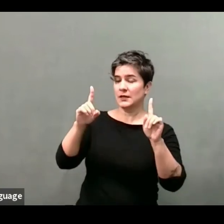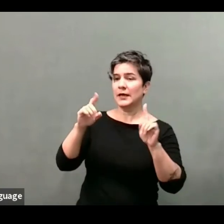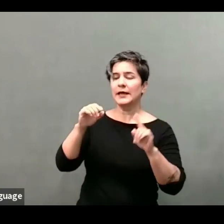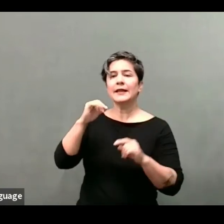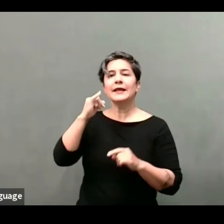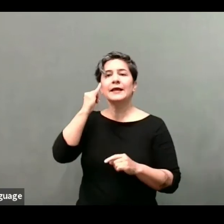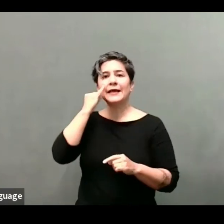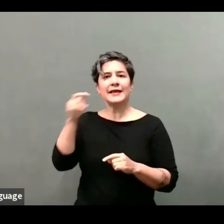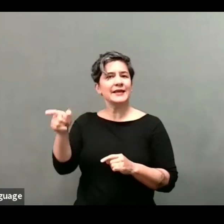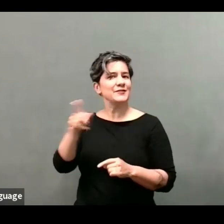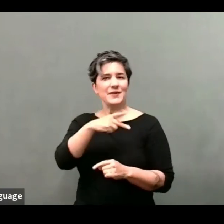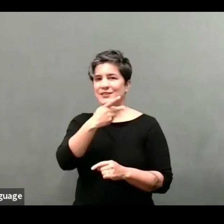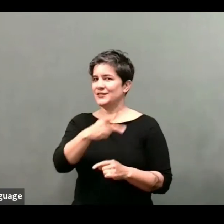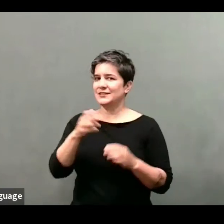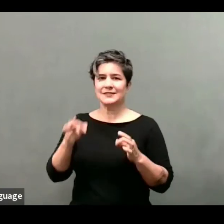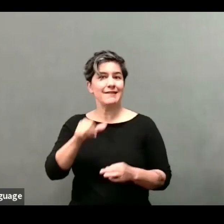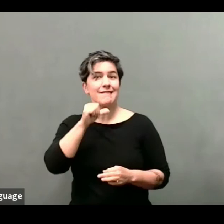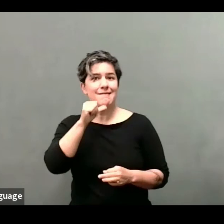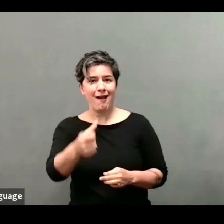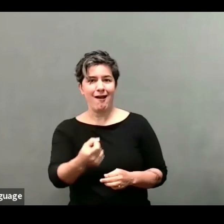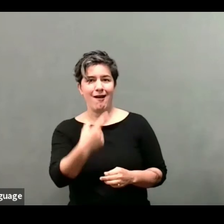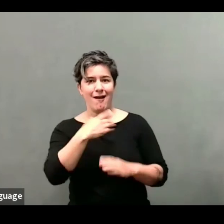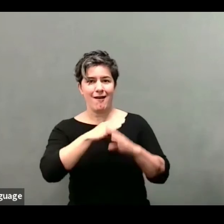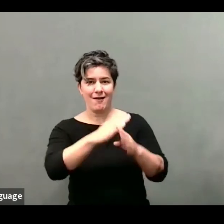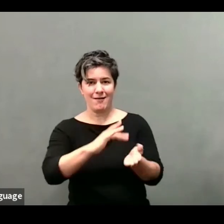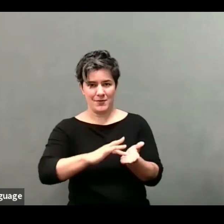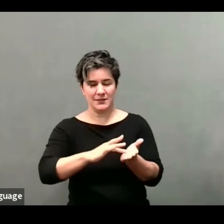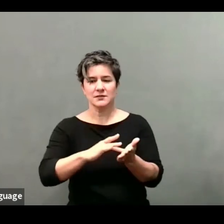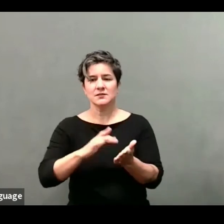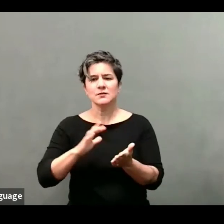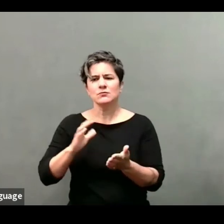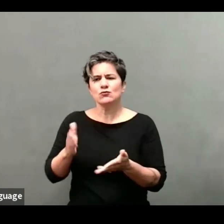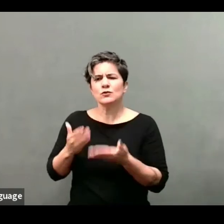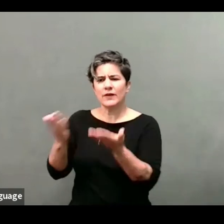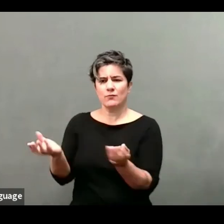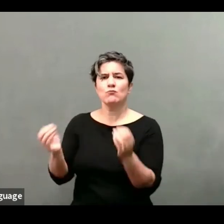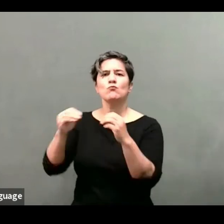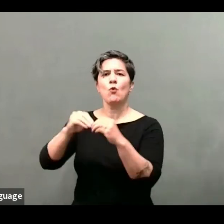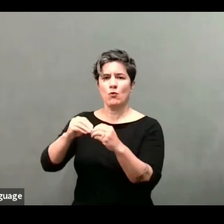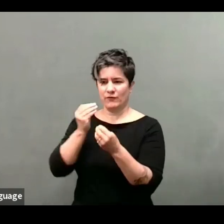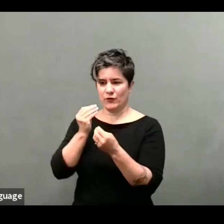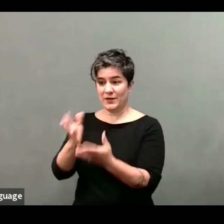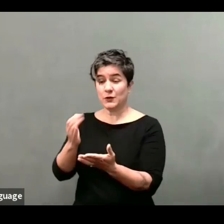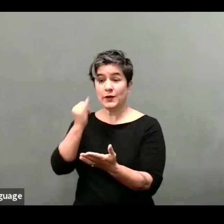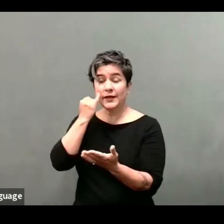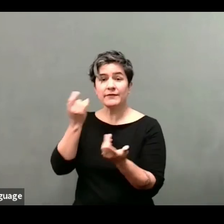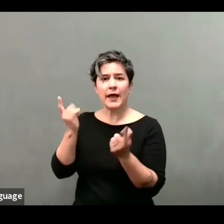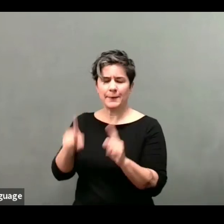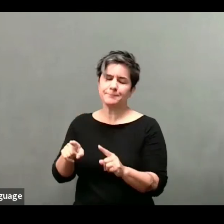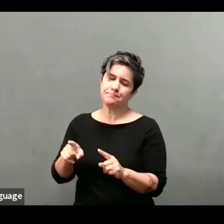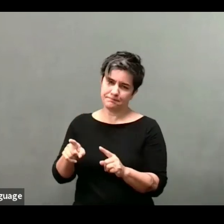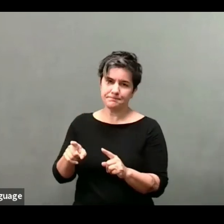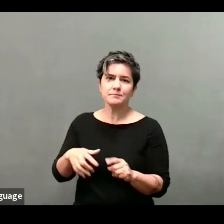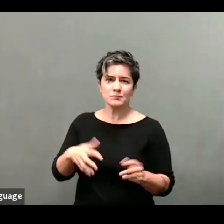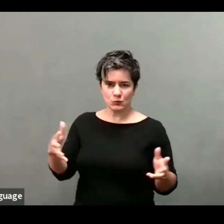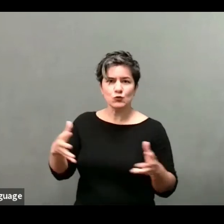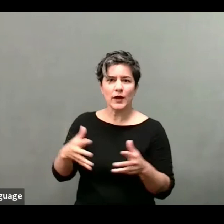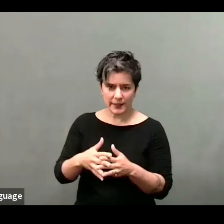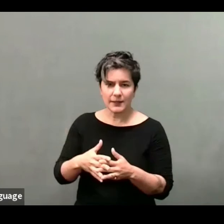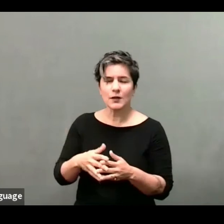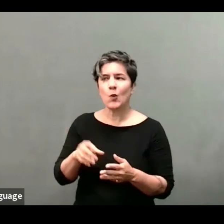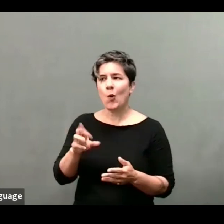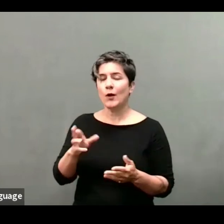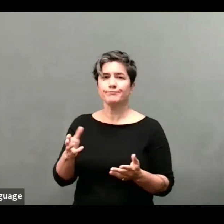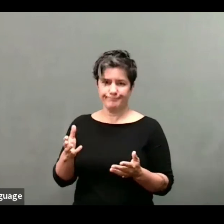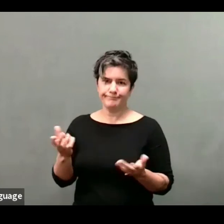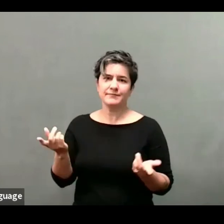didn't choose to take those medications, just to give them more information so that if they do end up pregnant or with an infection, that